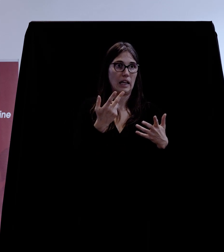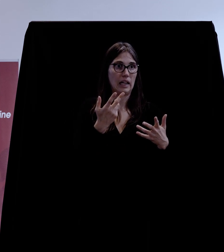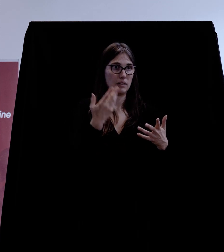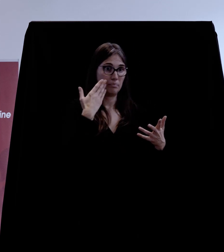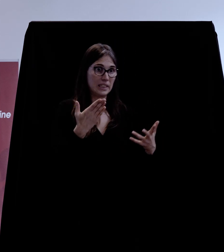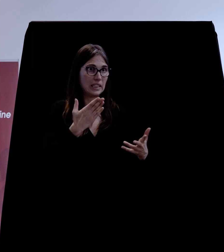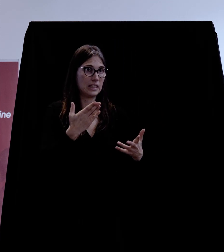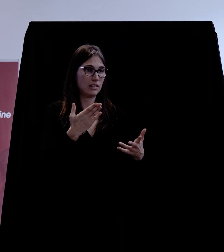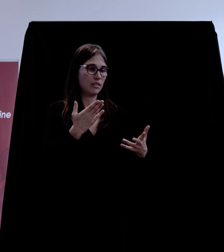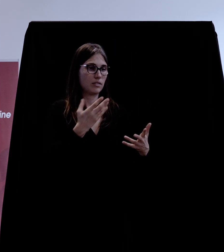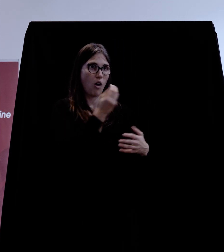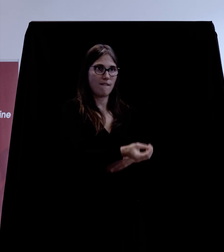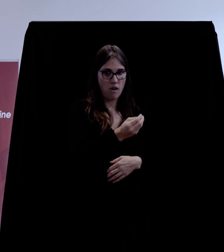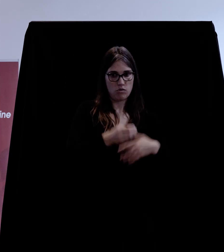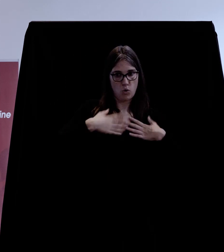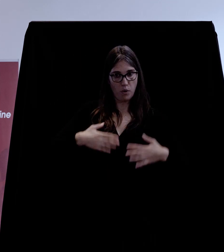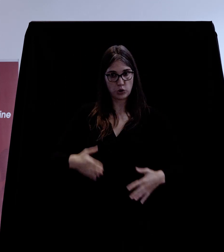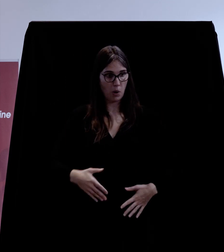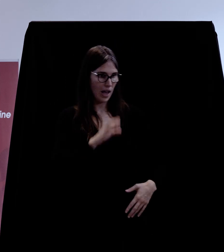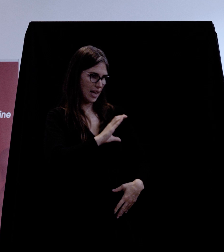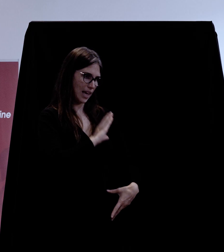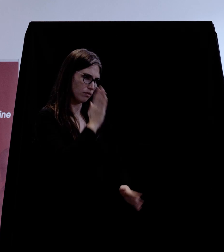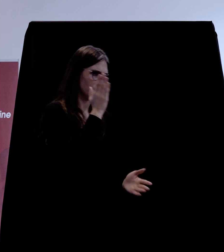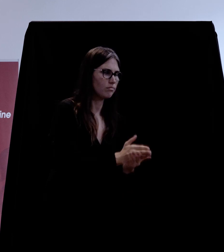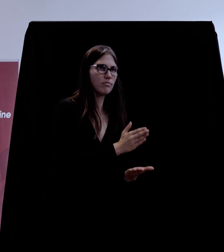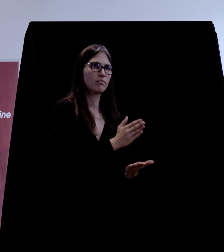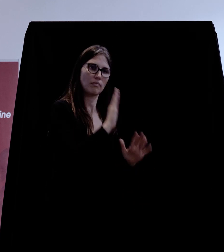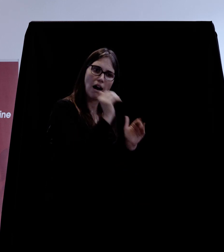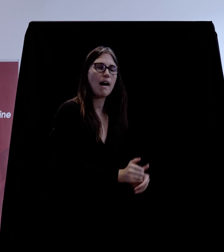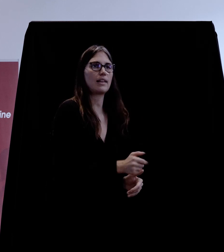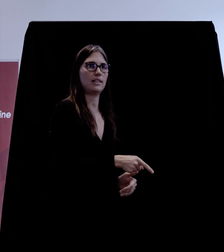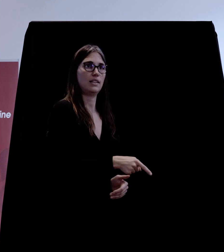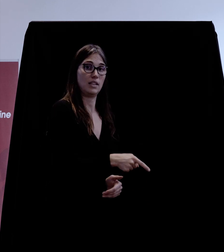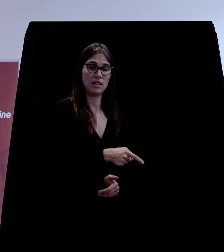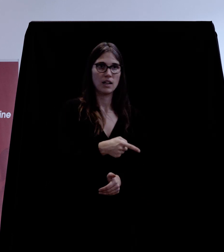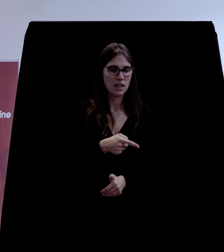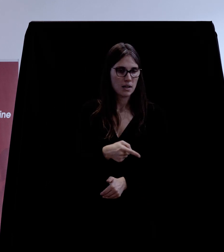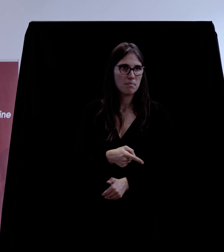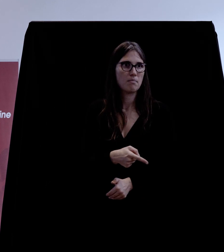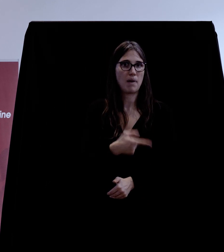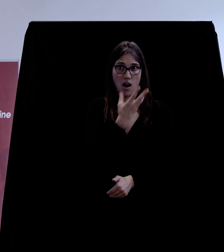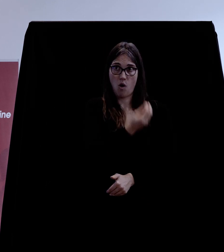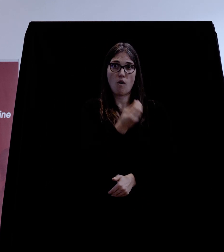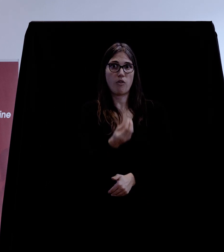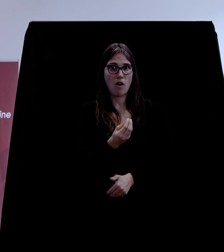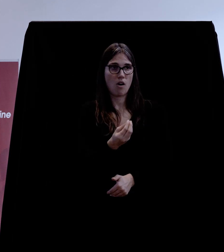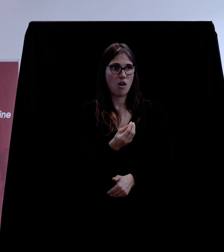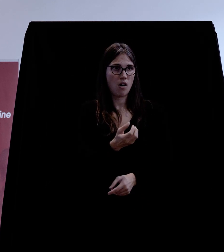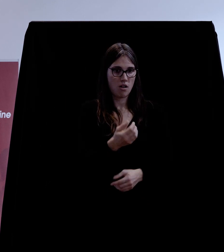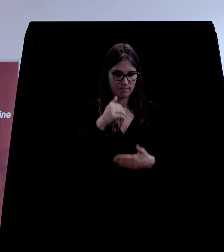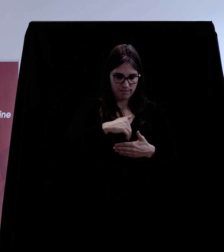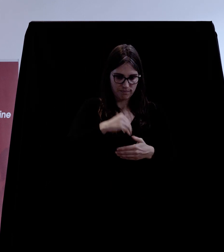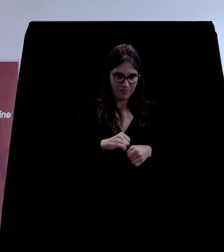stop the behavior, the kids' compulsions and obsessions just were very, very hard to control.